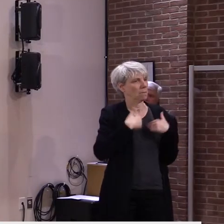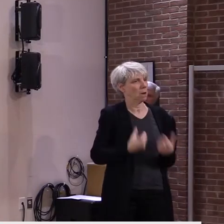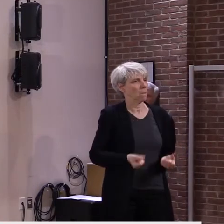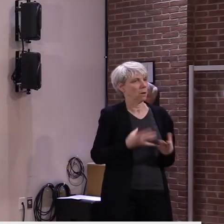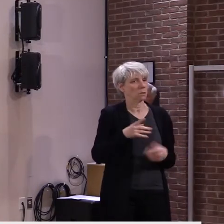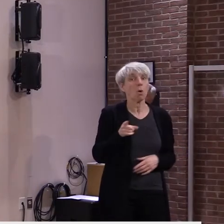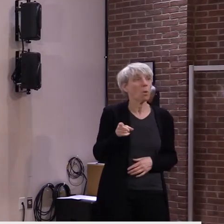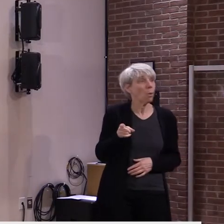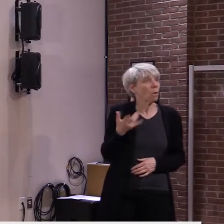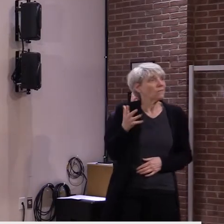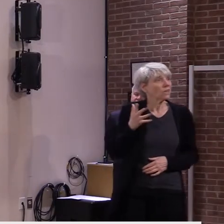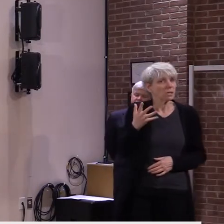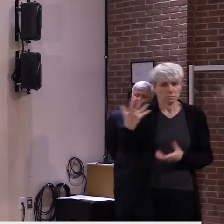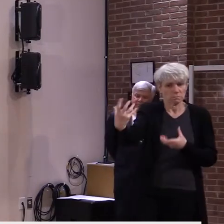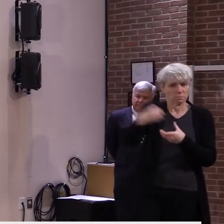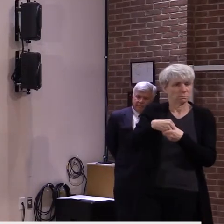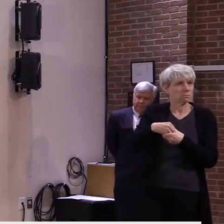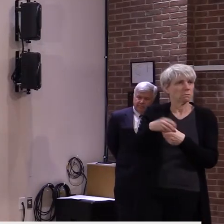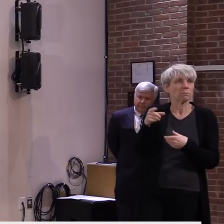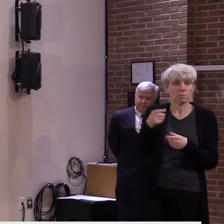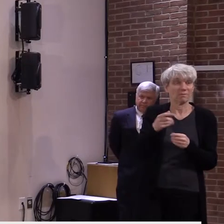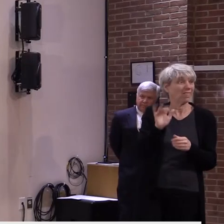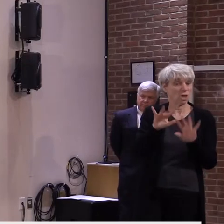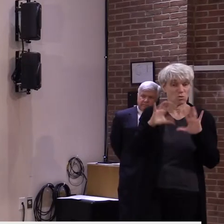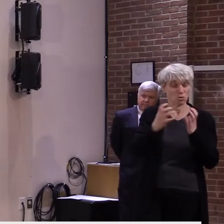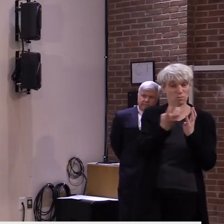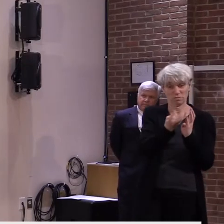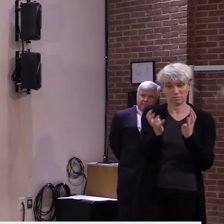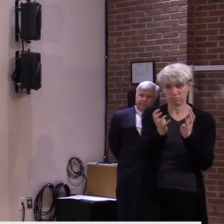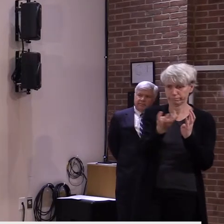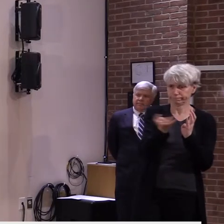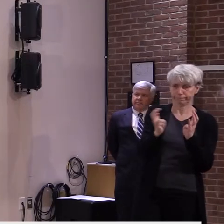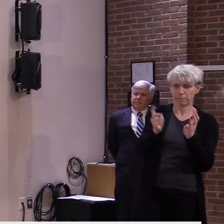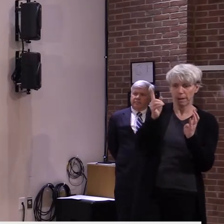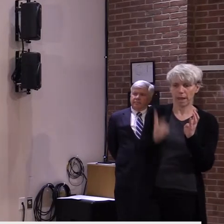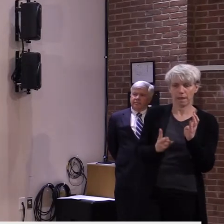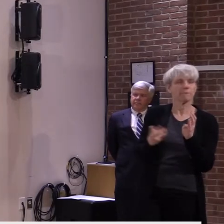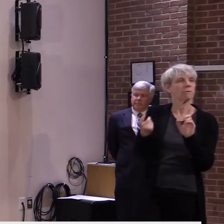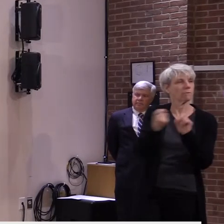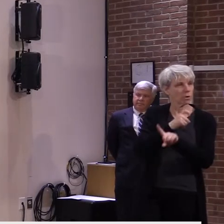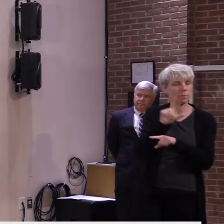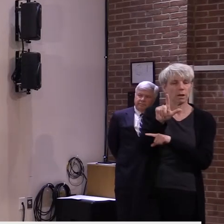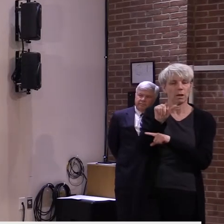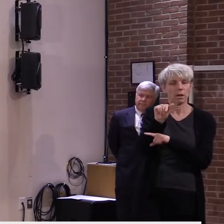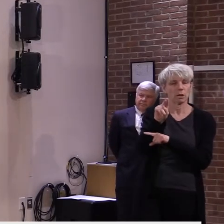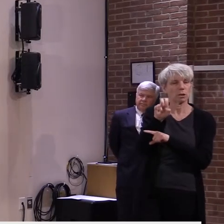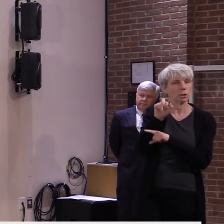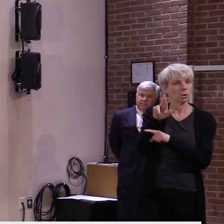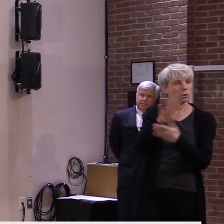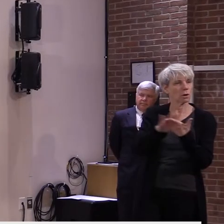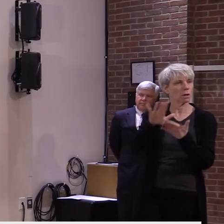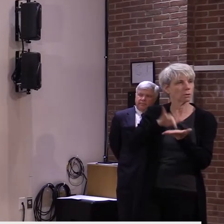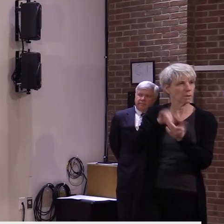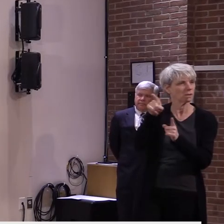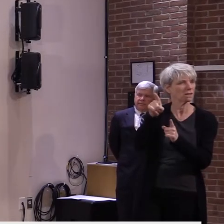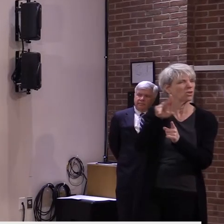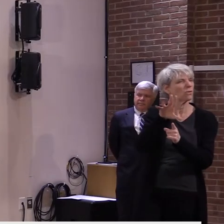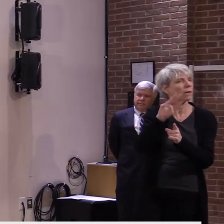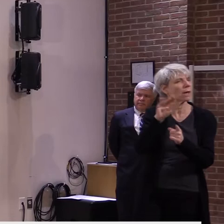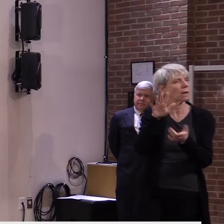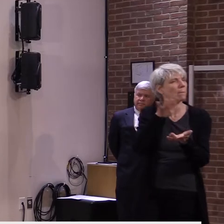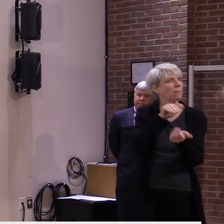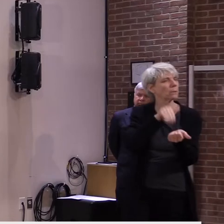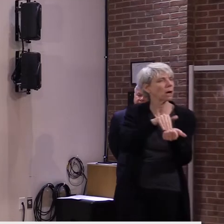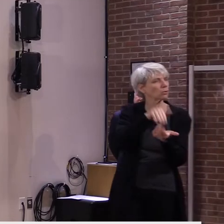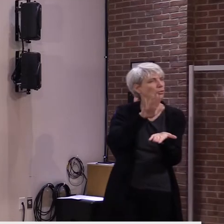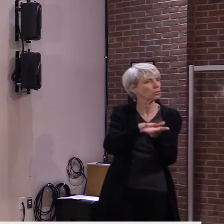my group, a significant part of it, is from the UVM Lerner College of Medicine, both the Division